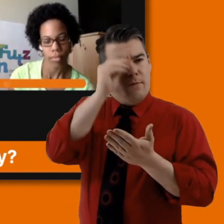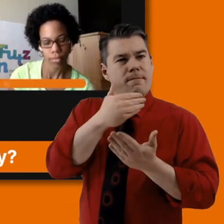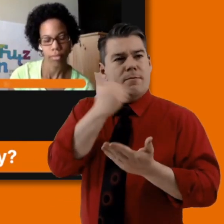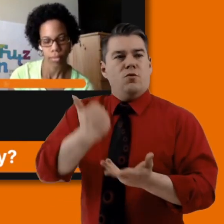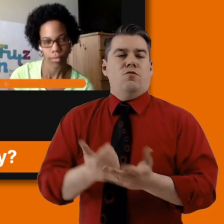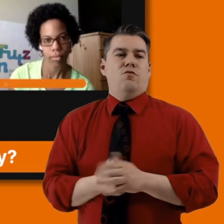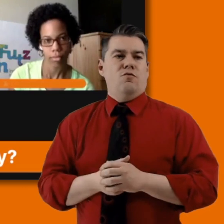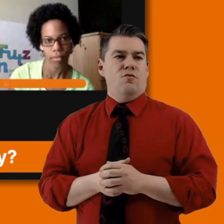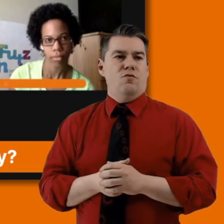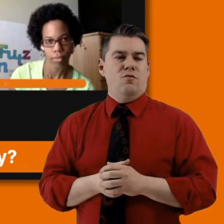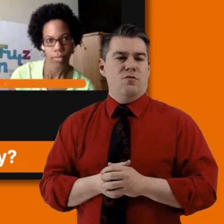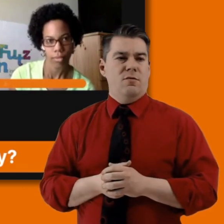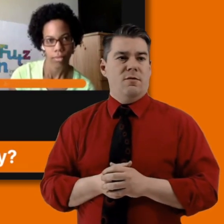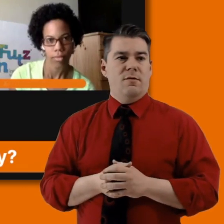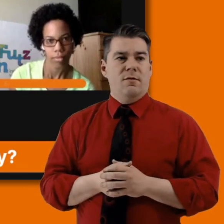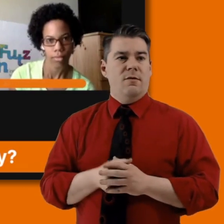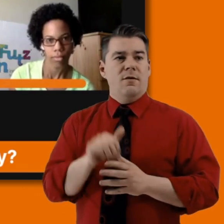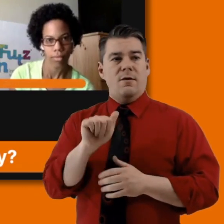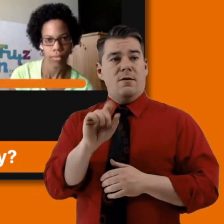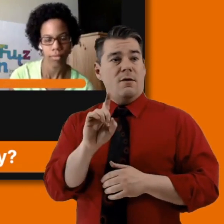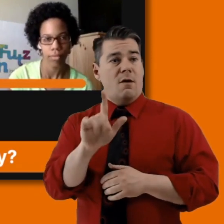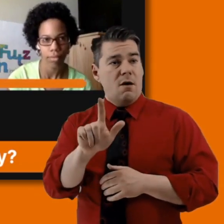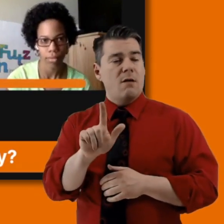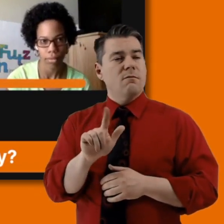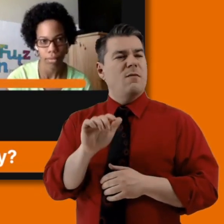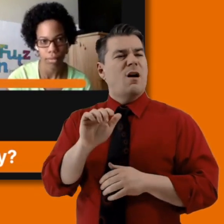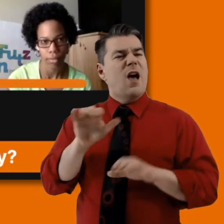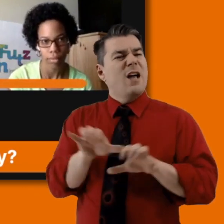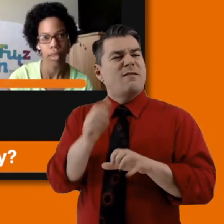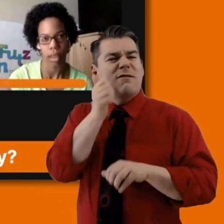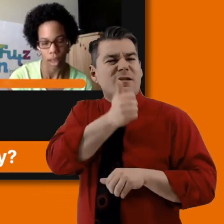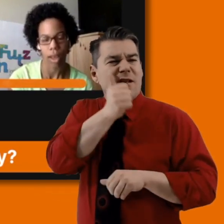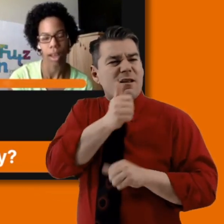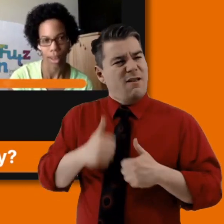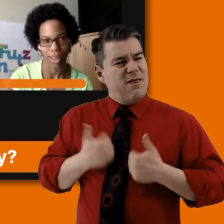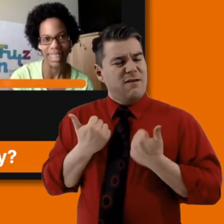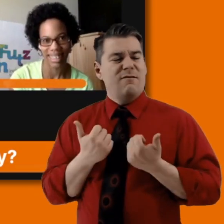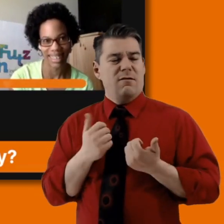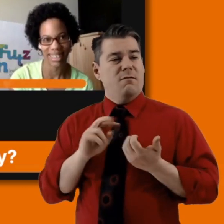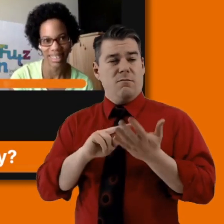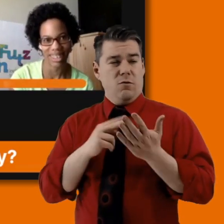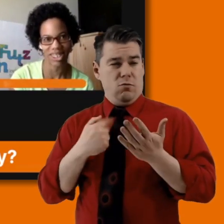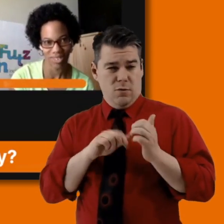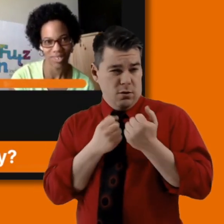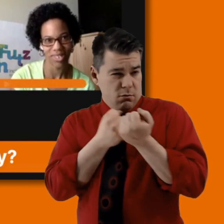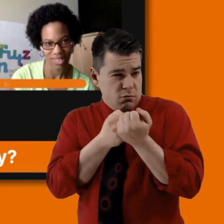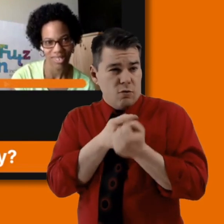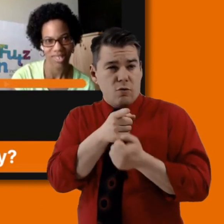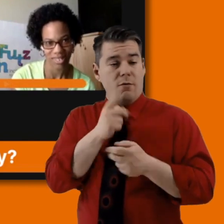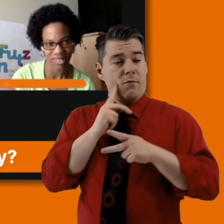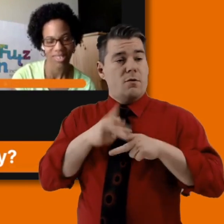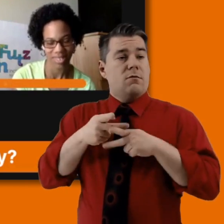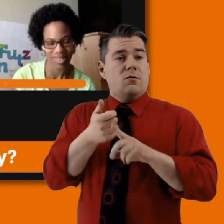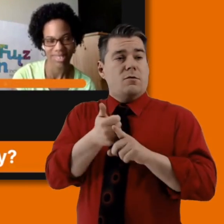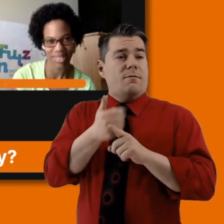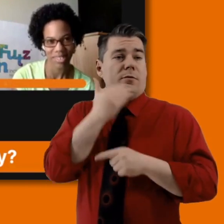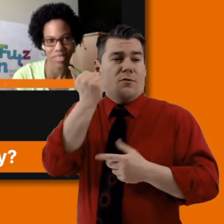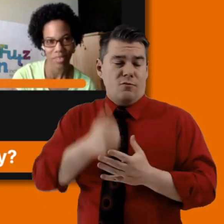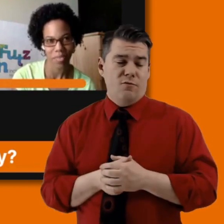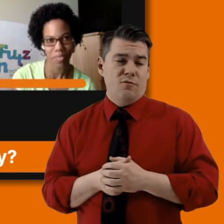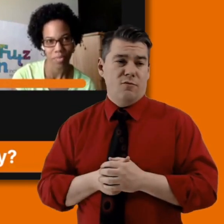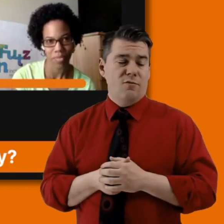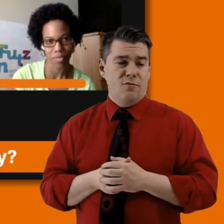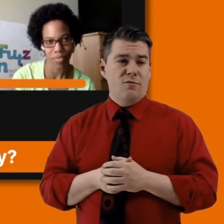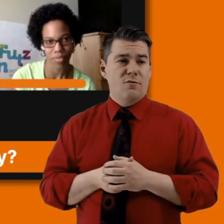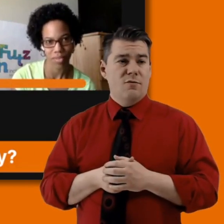it's ADLs or activities of daily living, what can we do to facilitate you taking care of yourself better? And